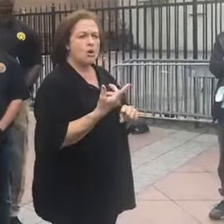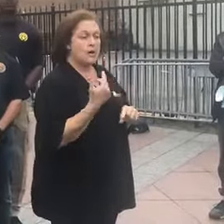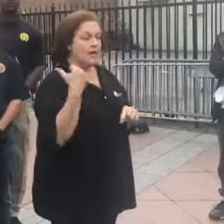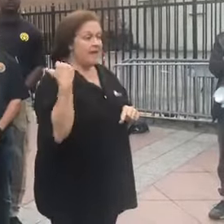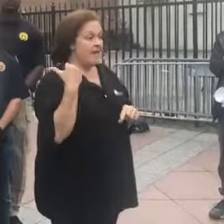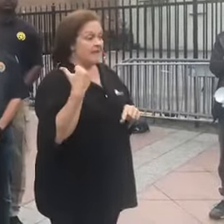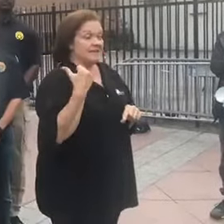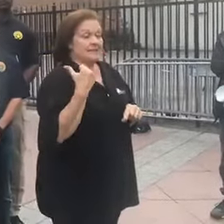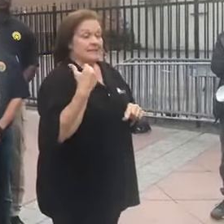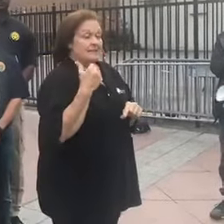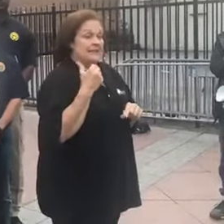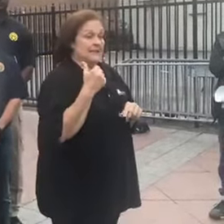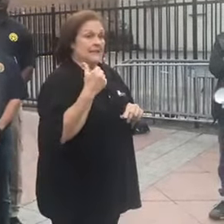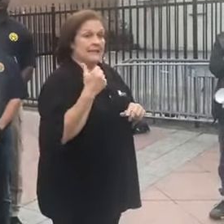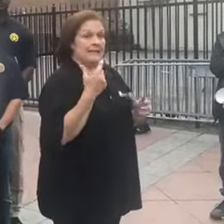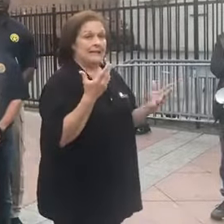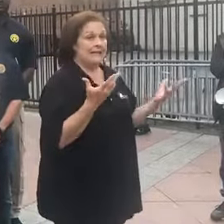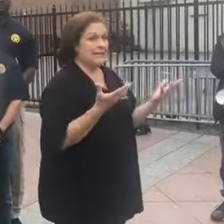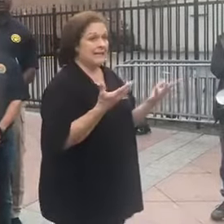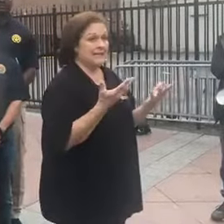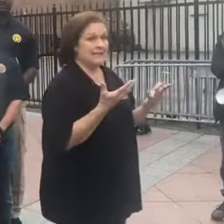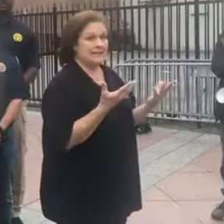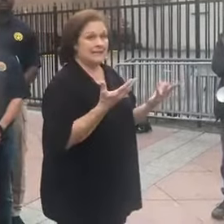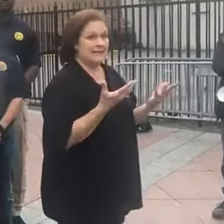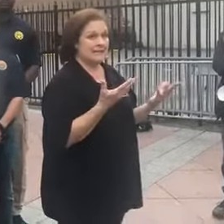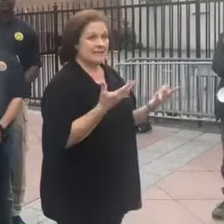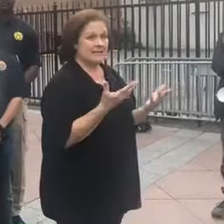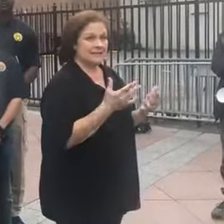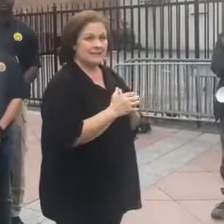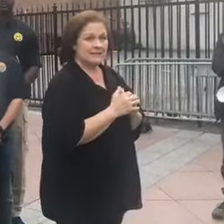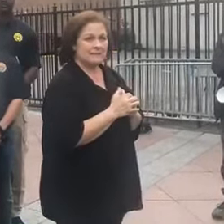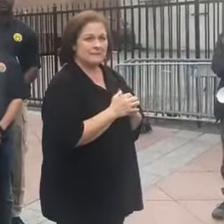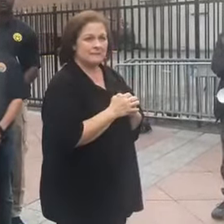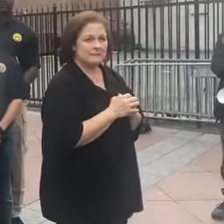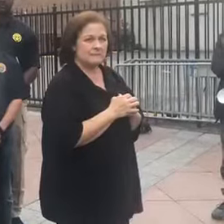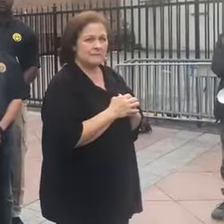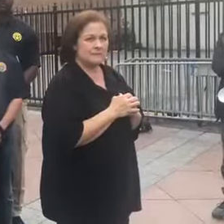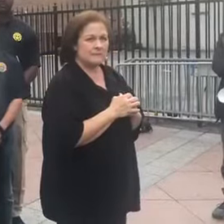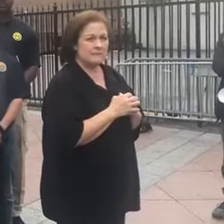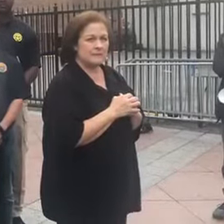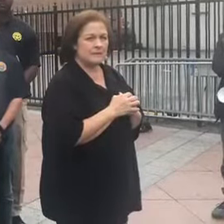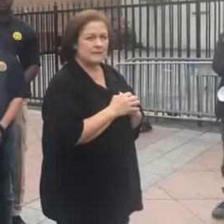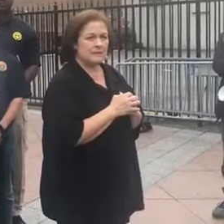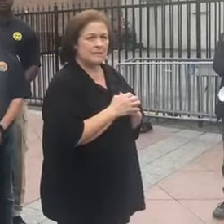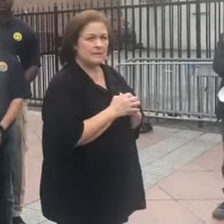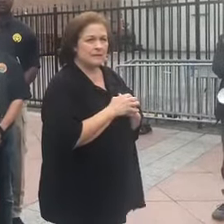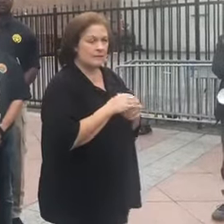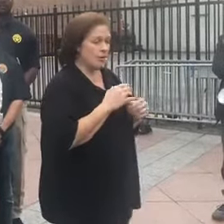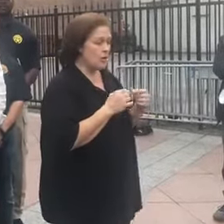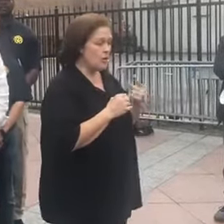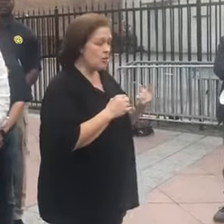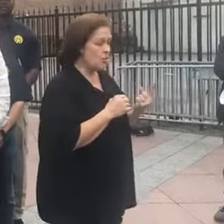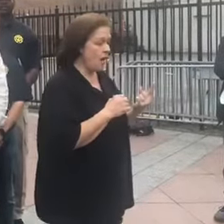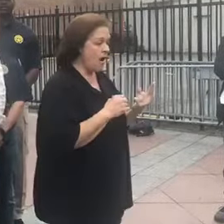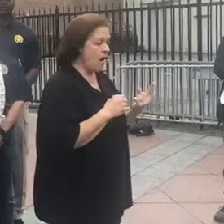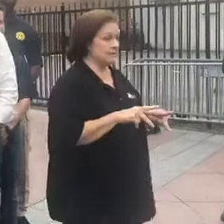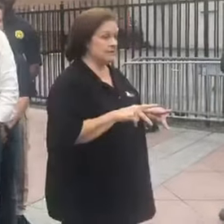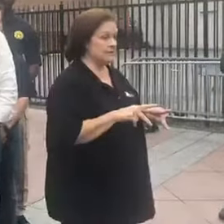project and one of our own almost. I mean, fiance to an OPD officer. This is kind of